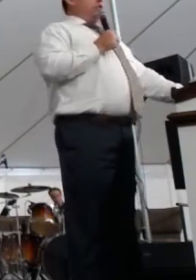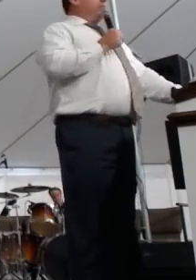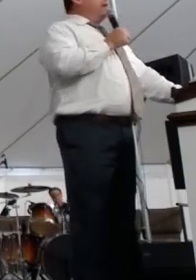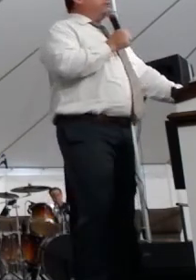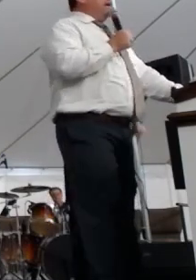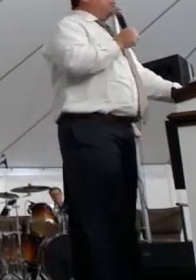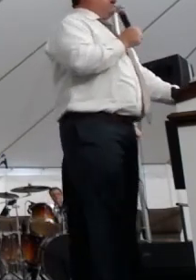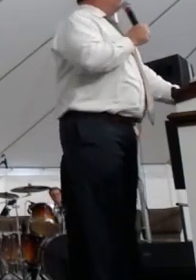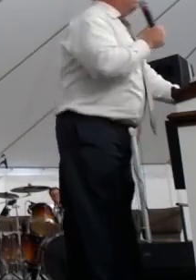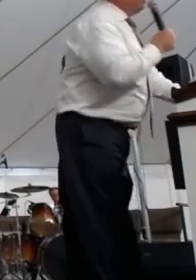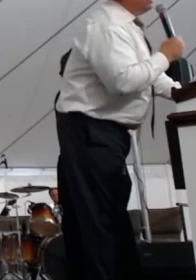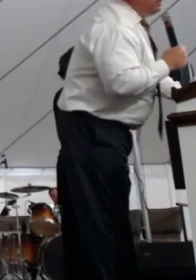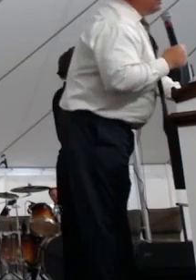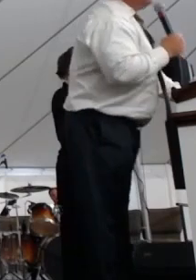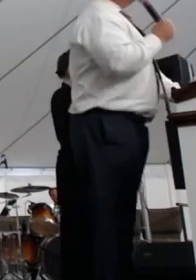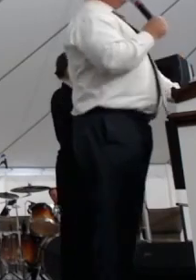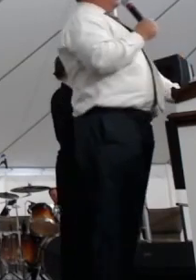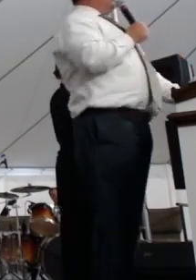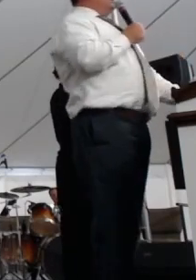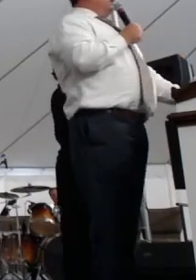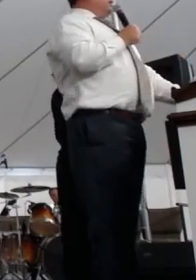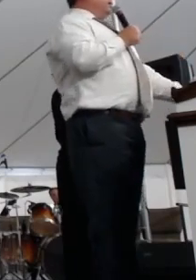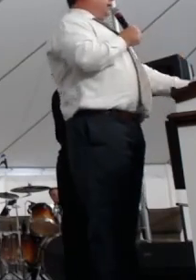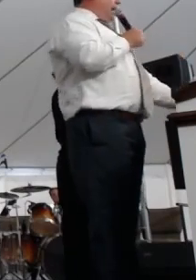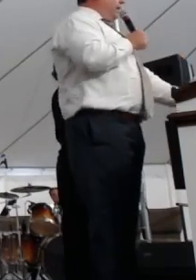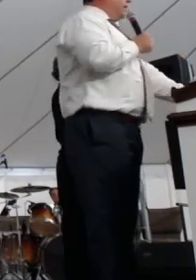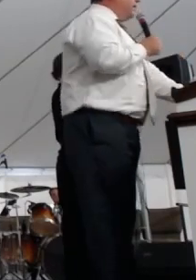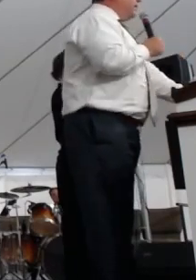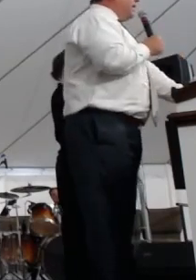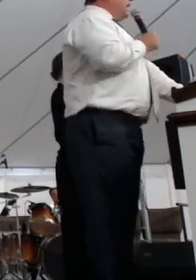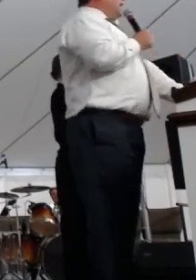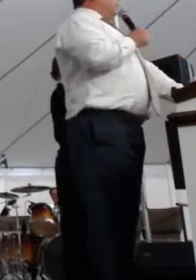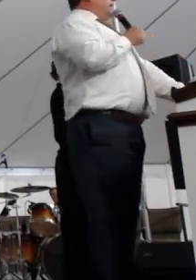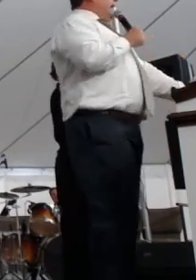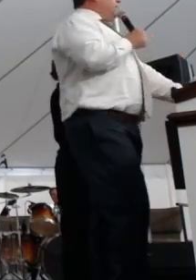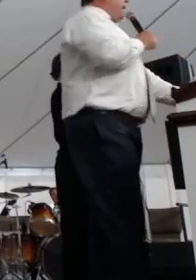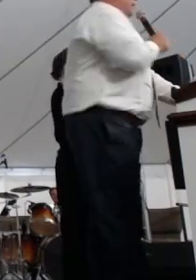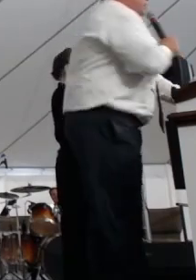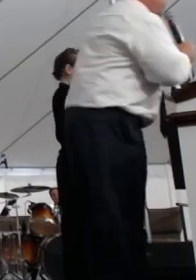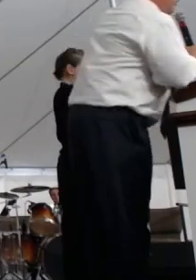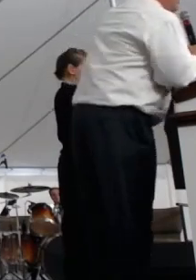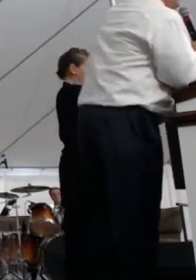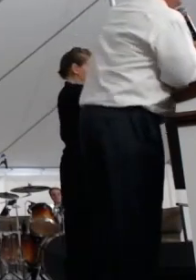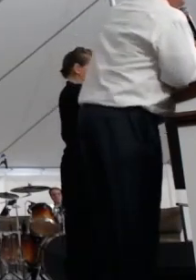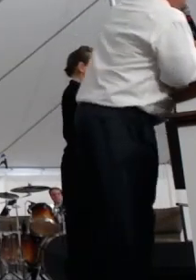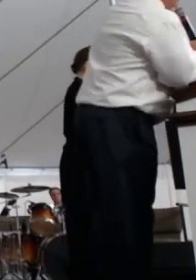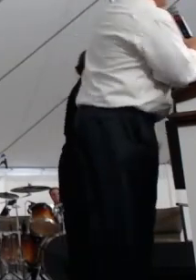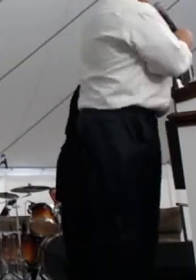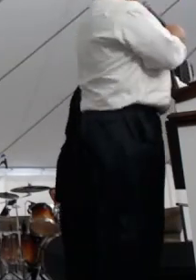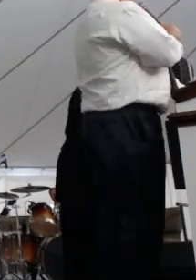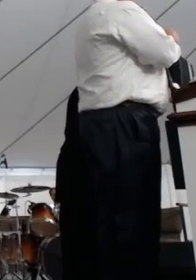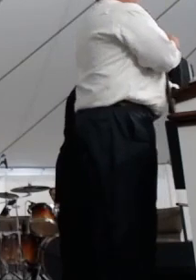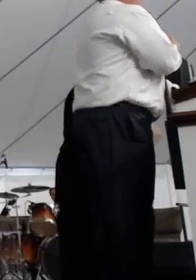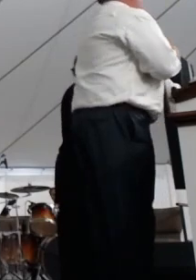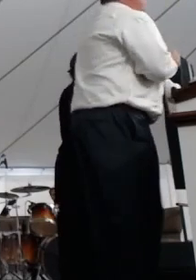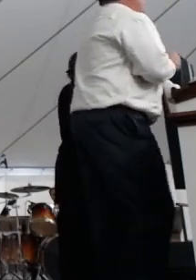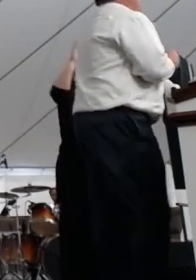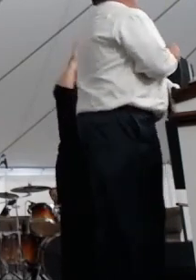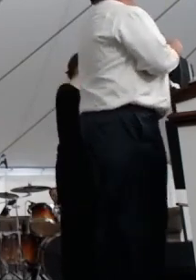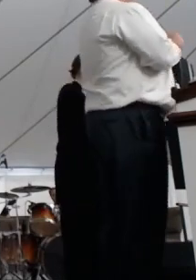You jump off Table Rock Mountain. Huh? Without a parachute, there's a